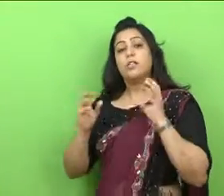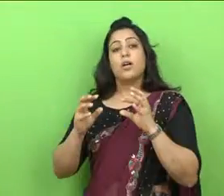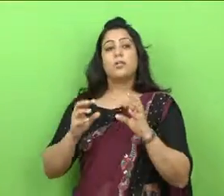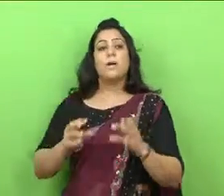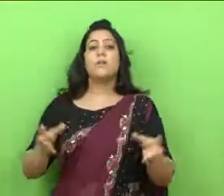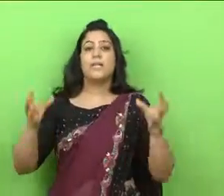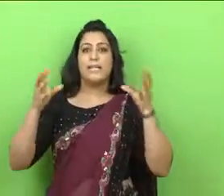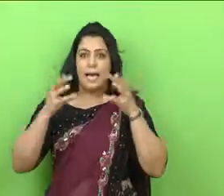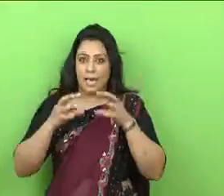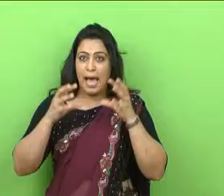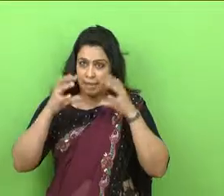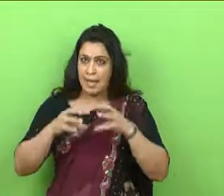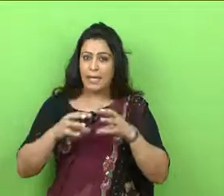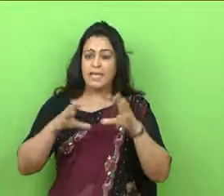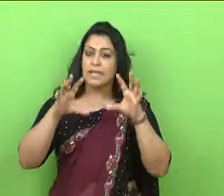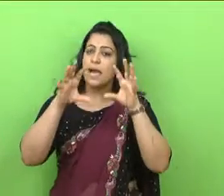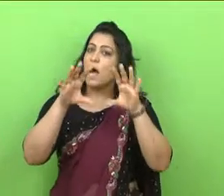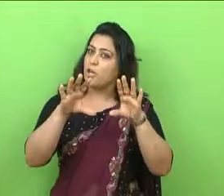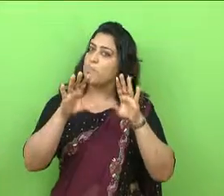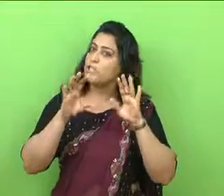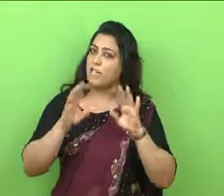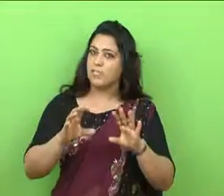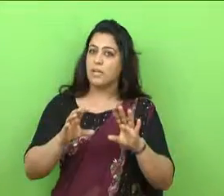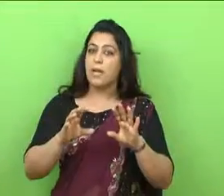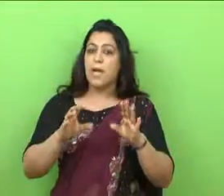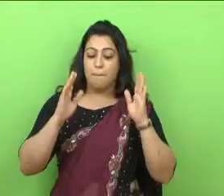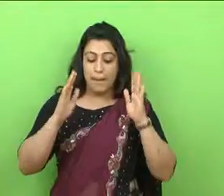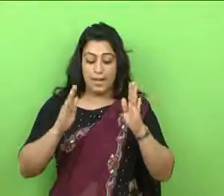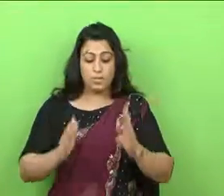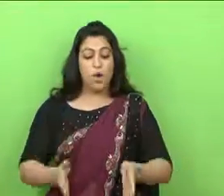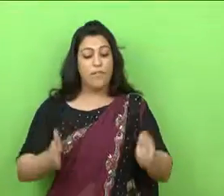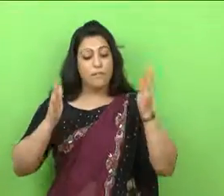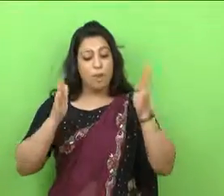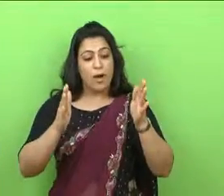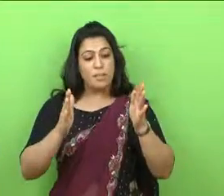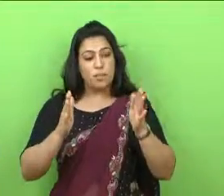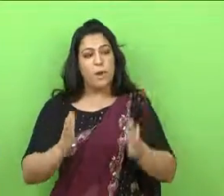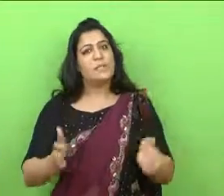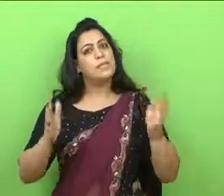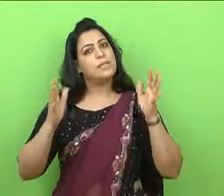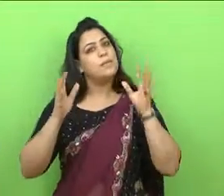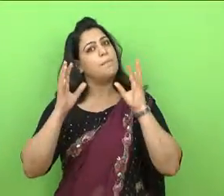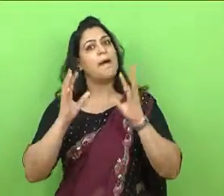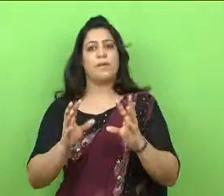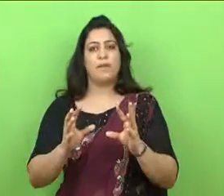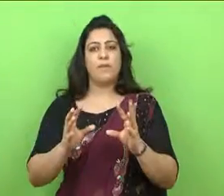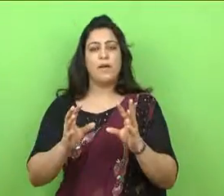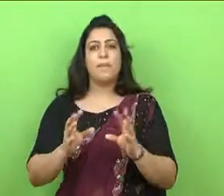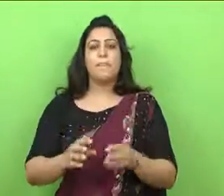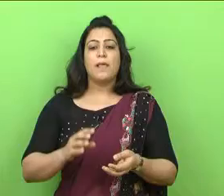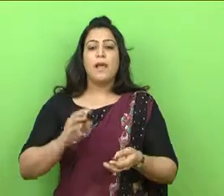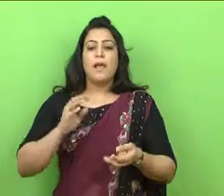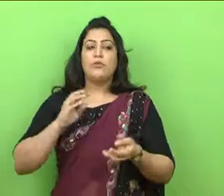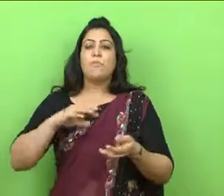talks about analyzing the argument given based on the points provided within the paragraph. You